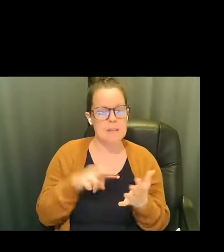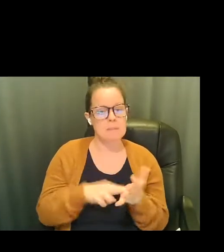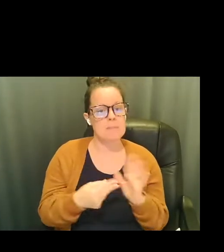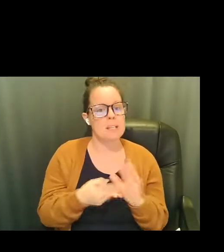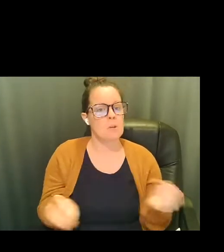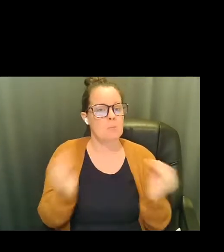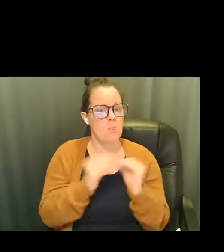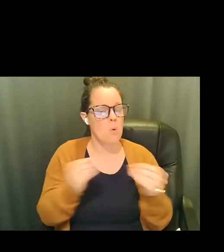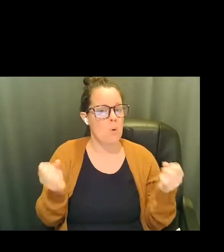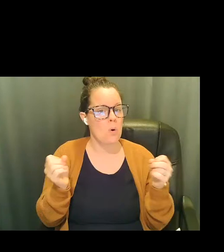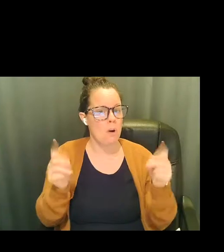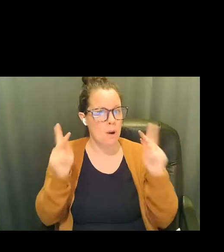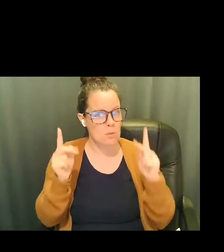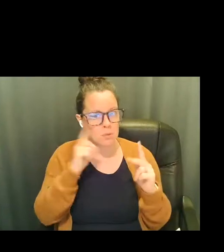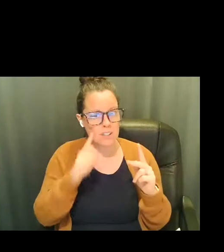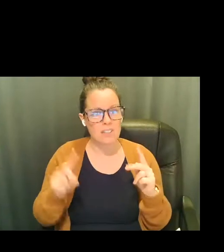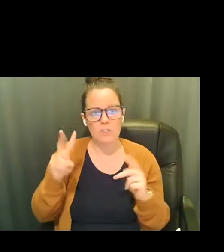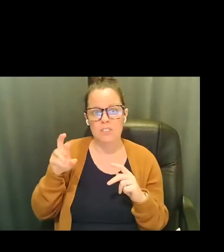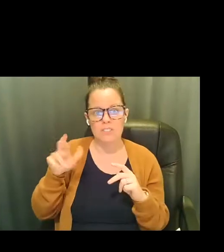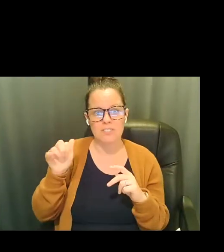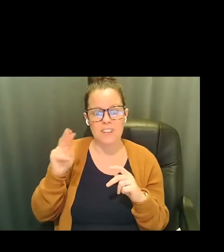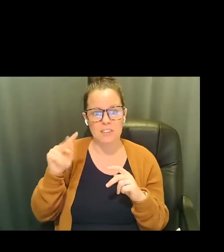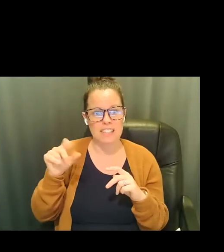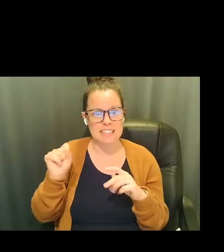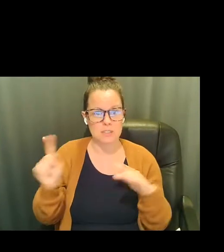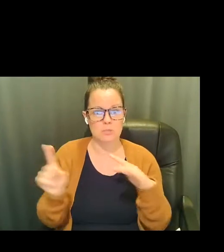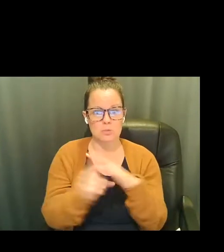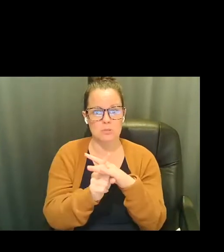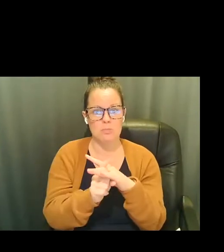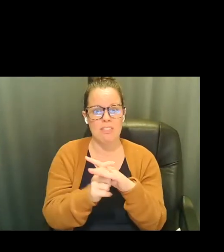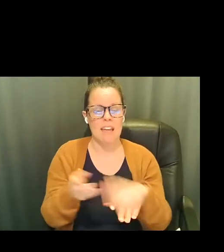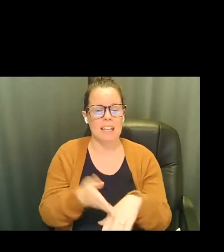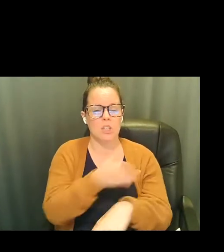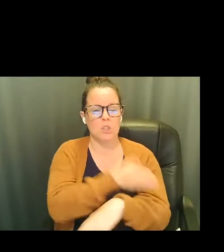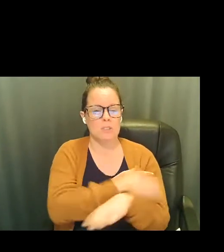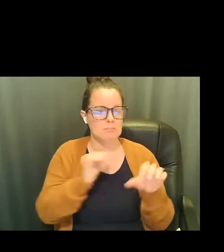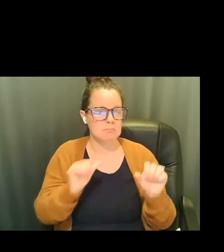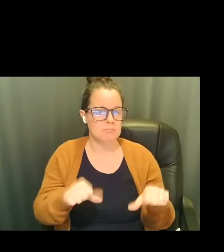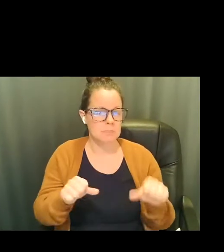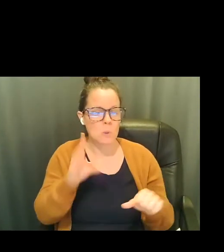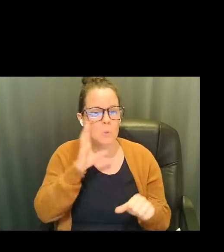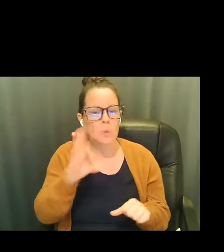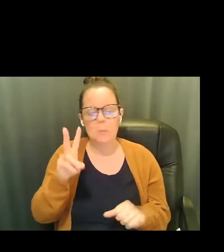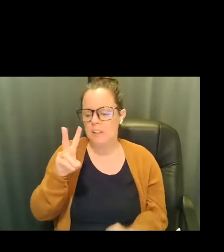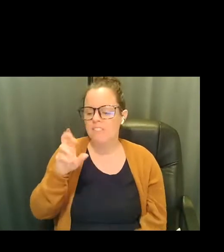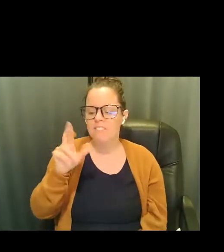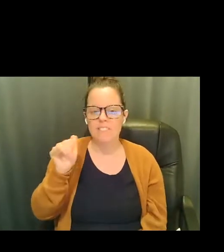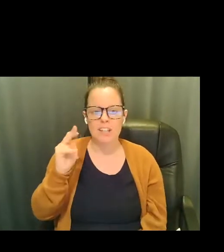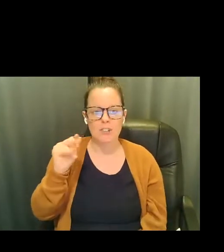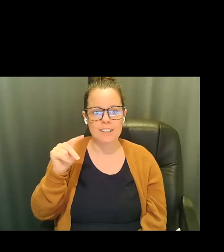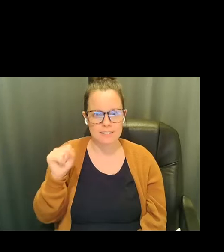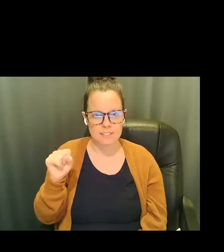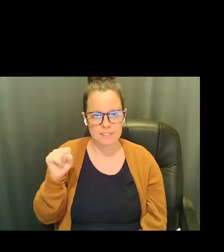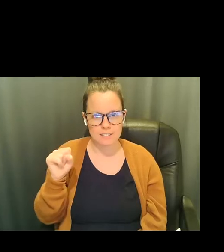concern will emerge. This increases the probability that it will be variants